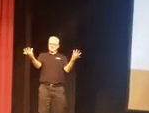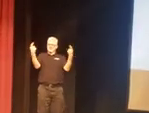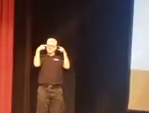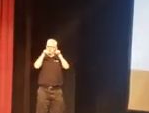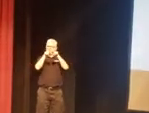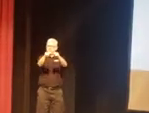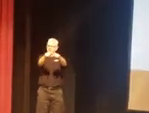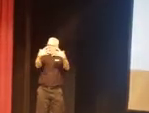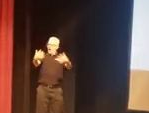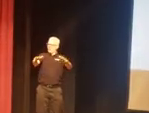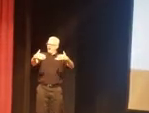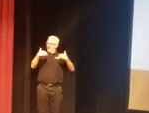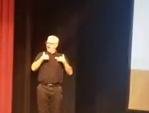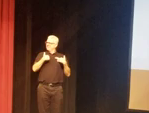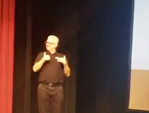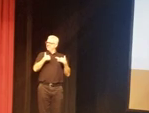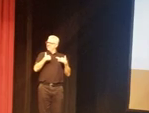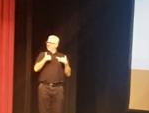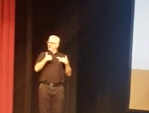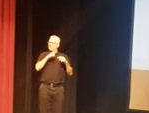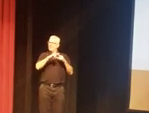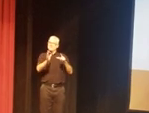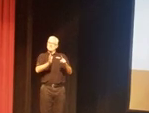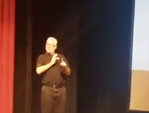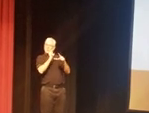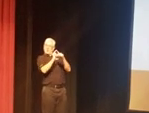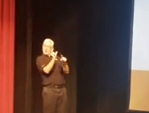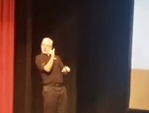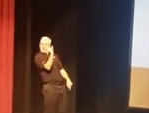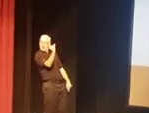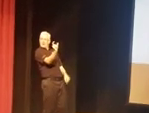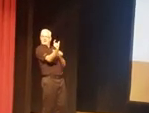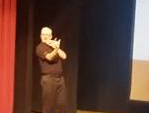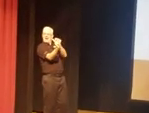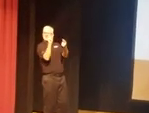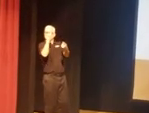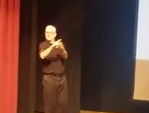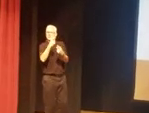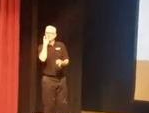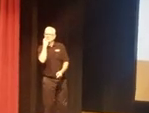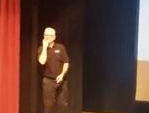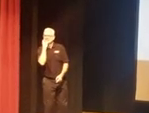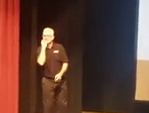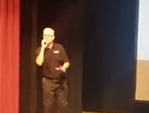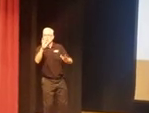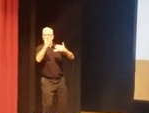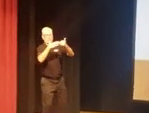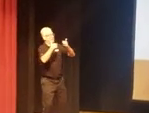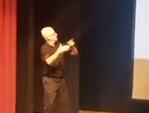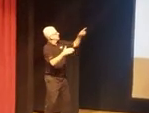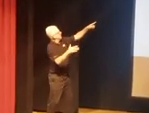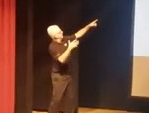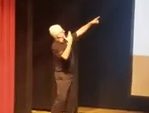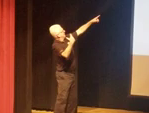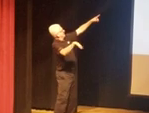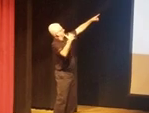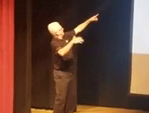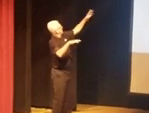signing and English together. But the formal word was not used until recently. So anyways, this